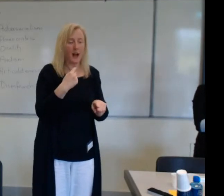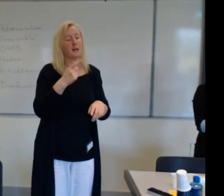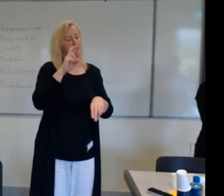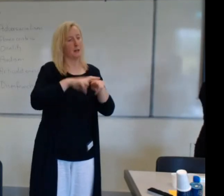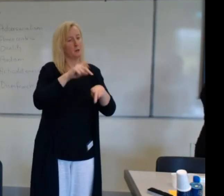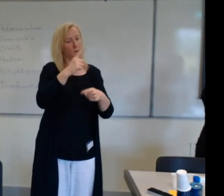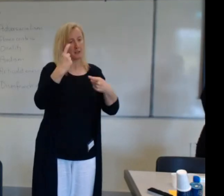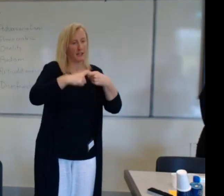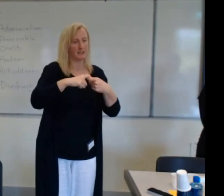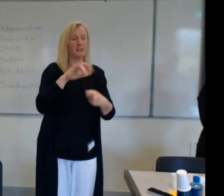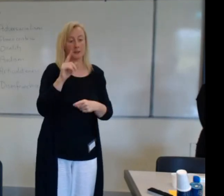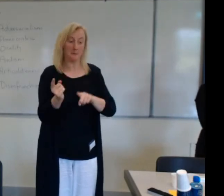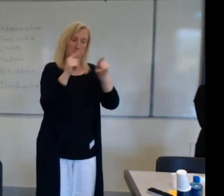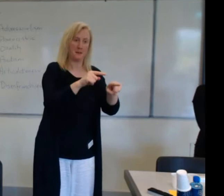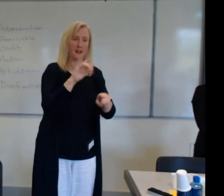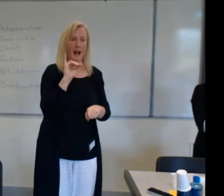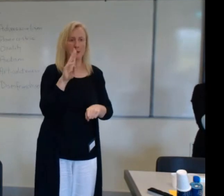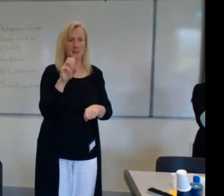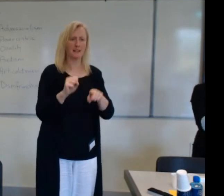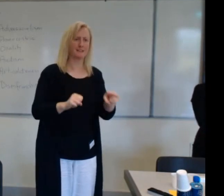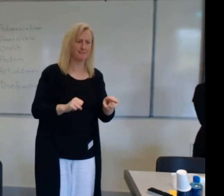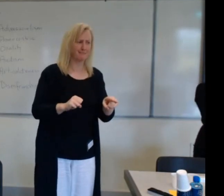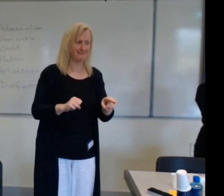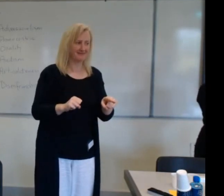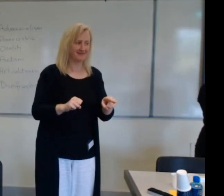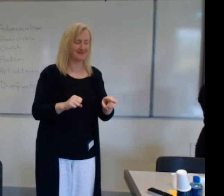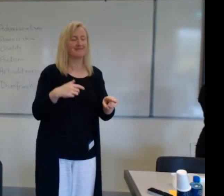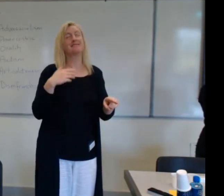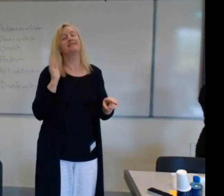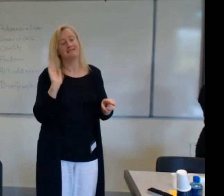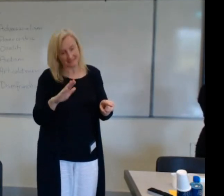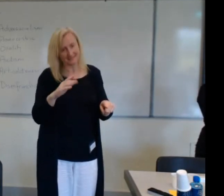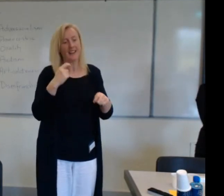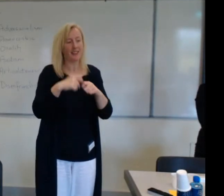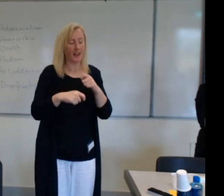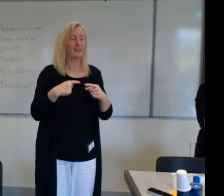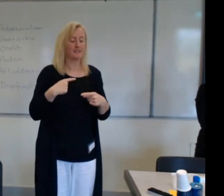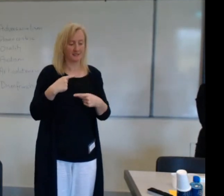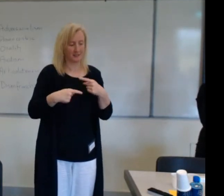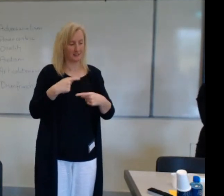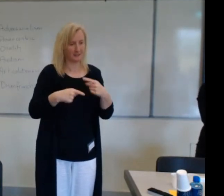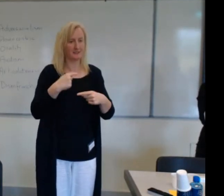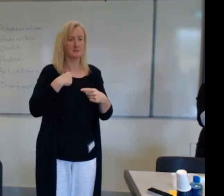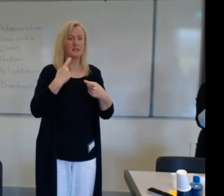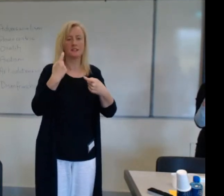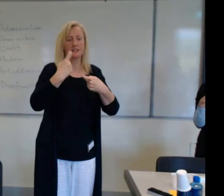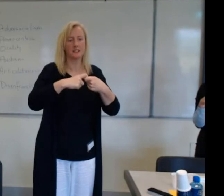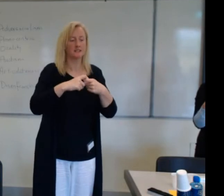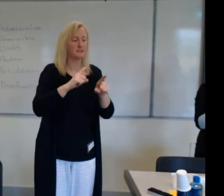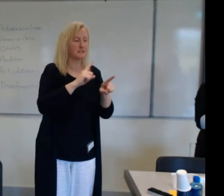the IPS. So then I went on and I contacted different associations